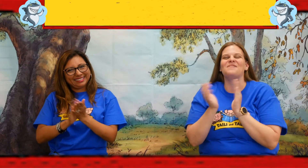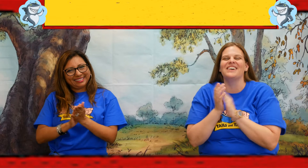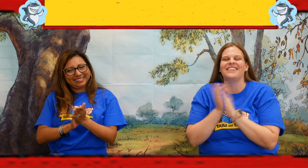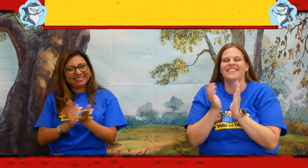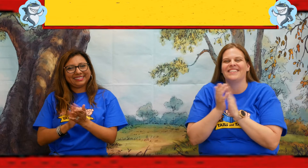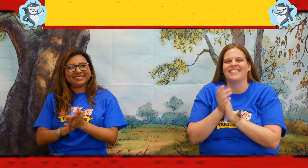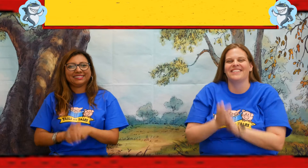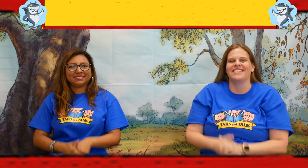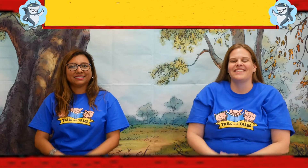fun.